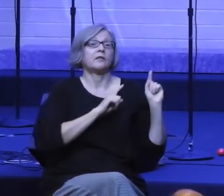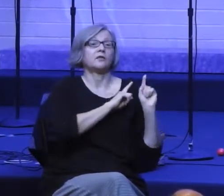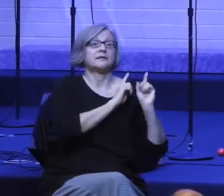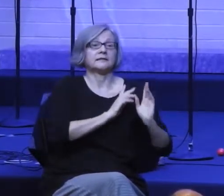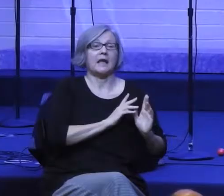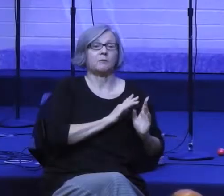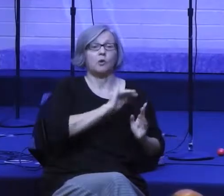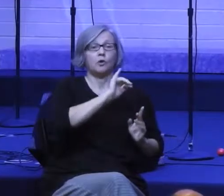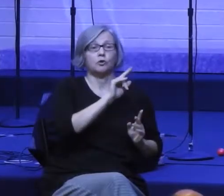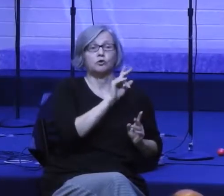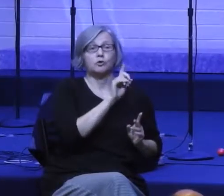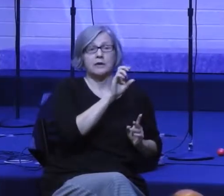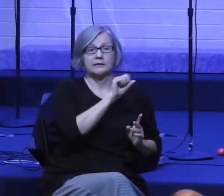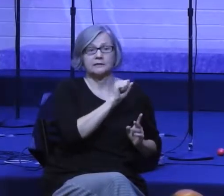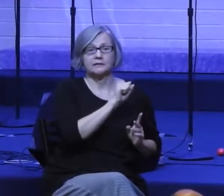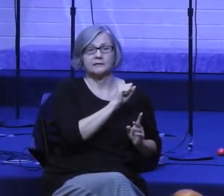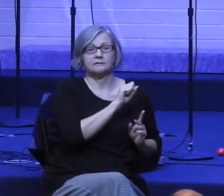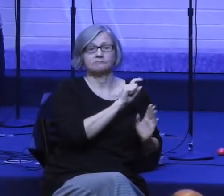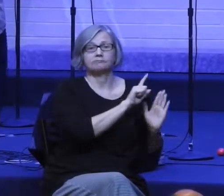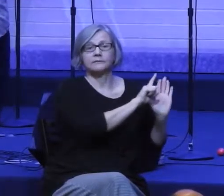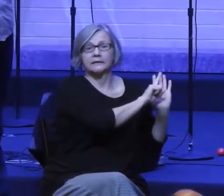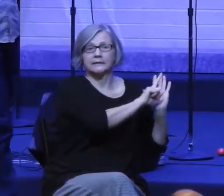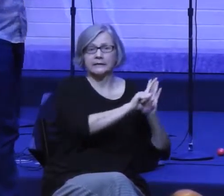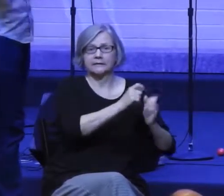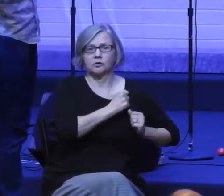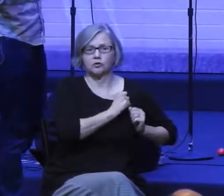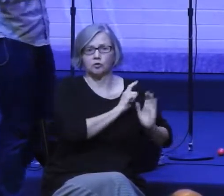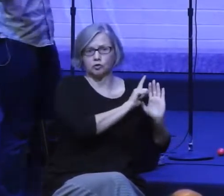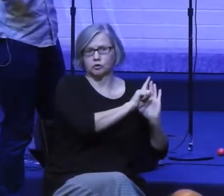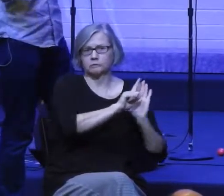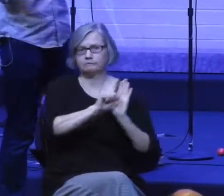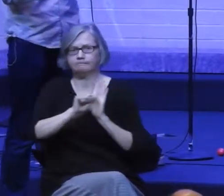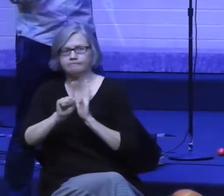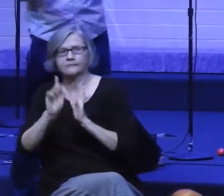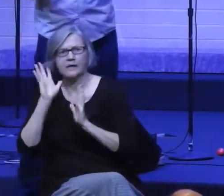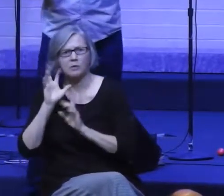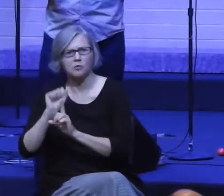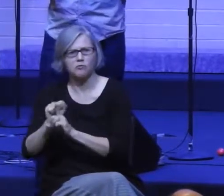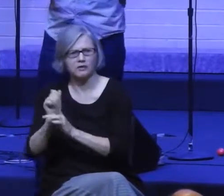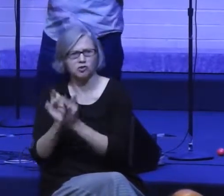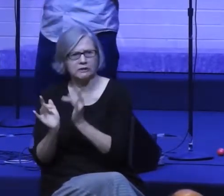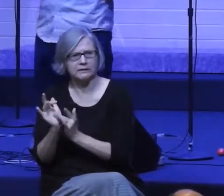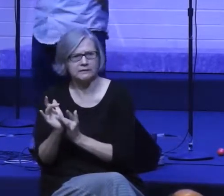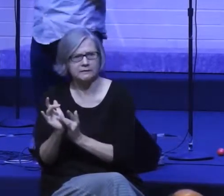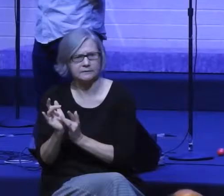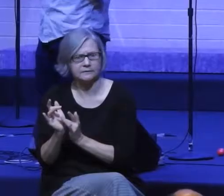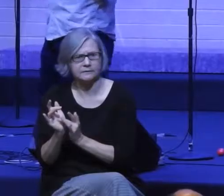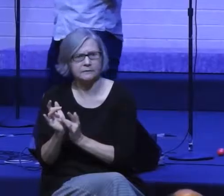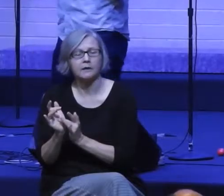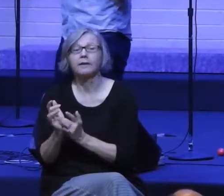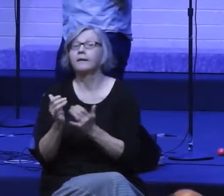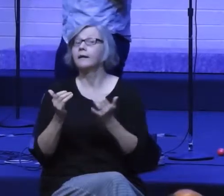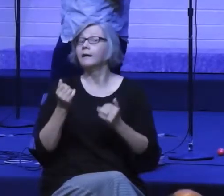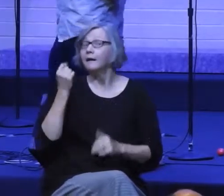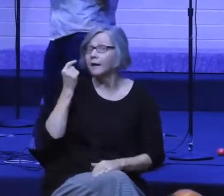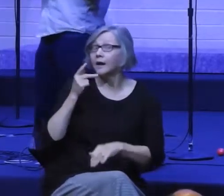Peter, it's another moment where Peter knows what it is to relent, because Peter's in the garden with Jesus and they've been praying all